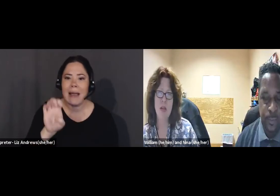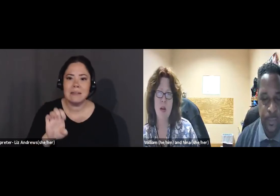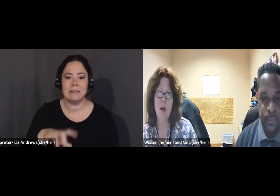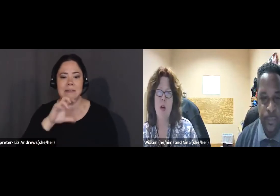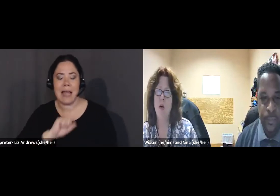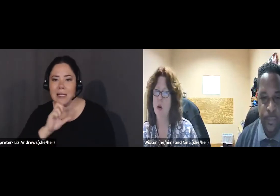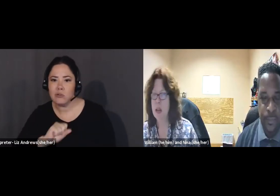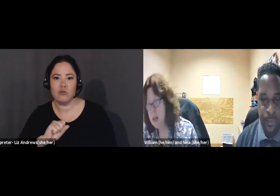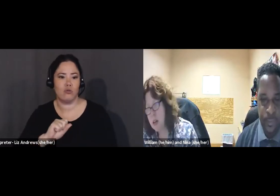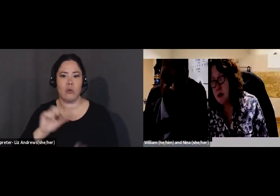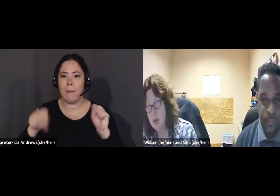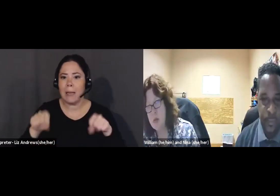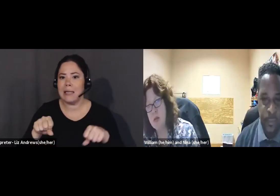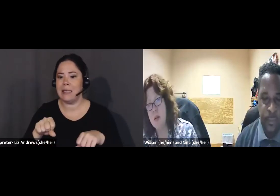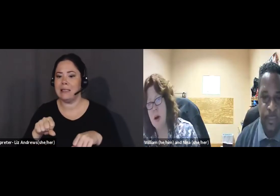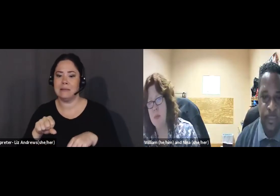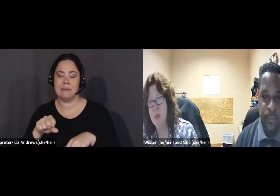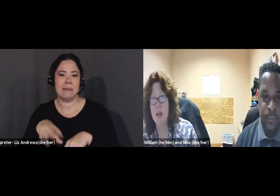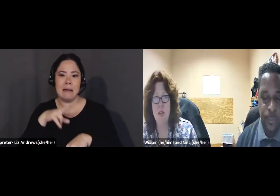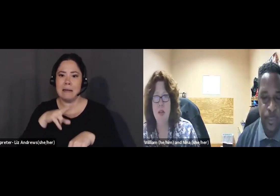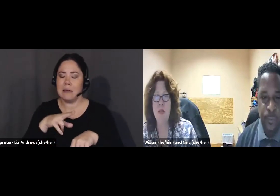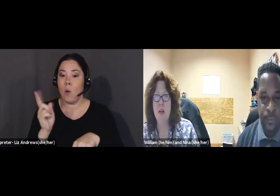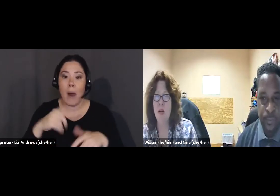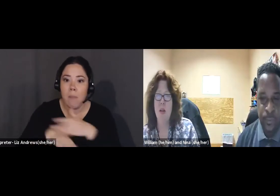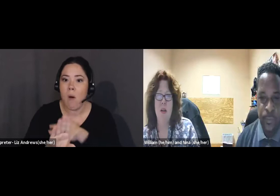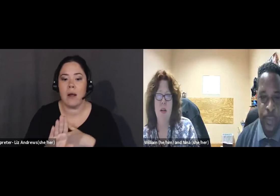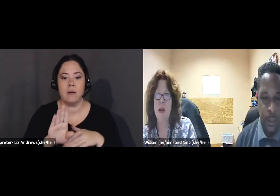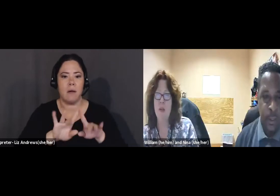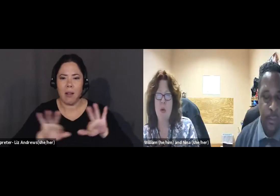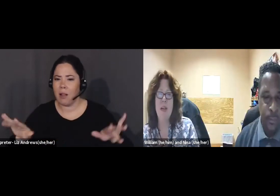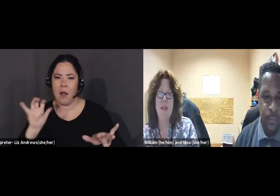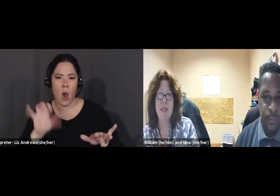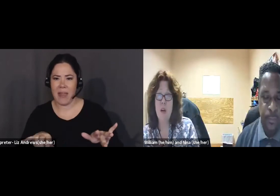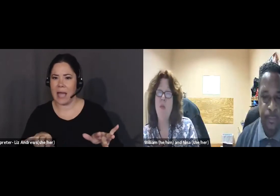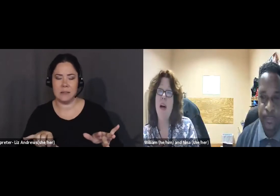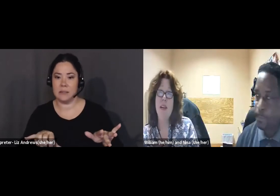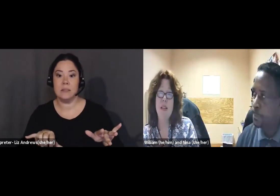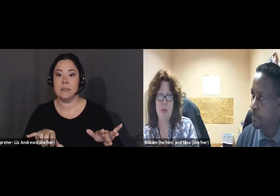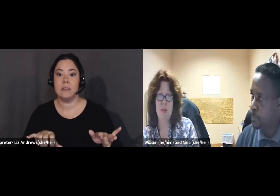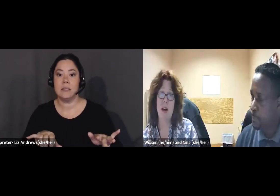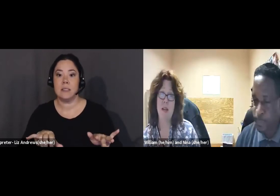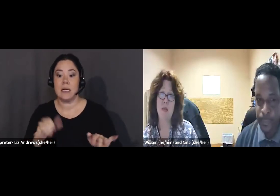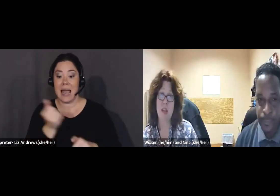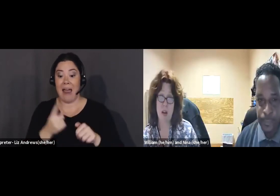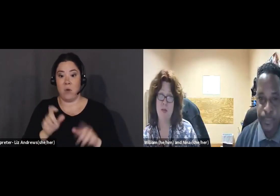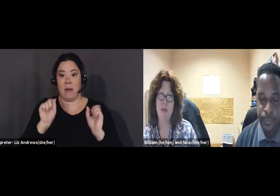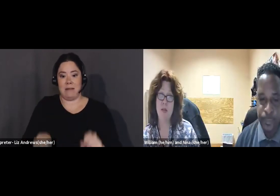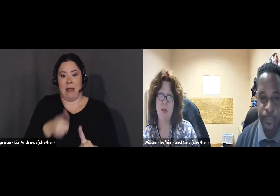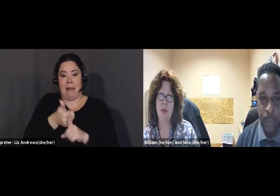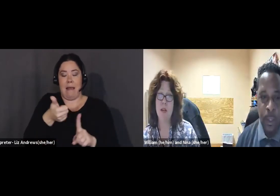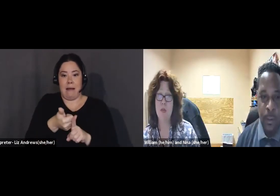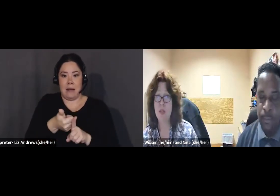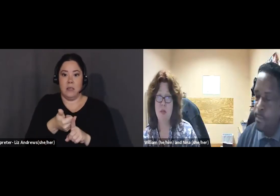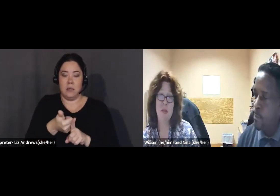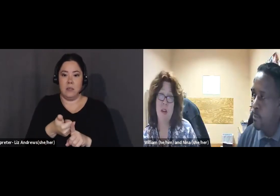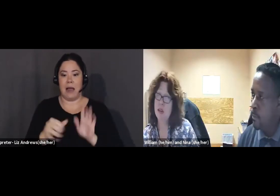national origin, or any of those populations. Everyone can self-identify